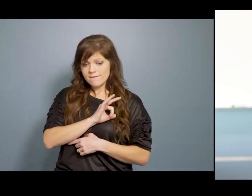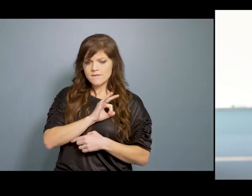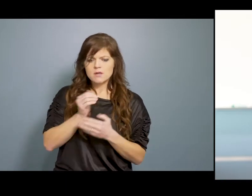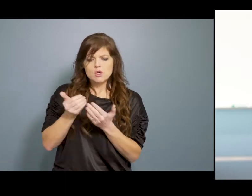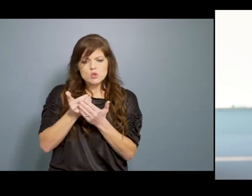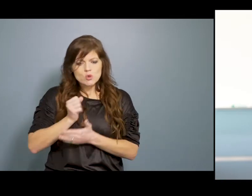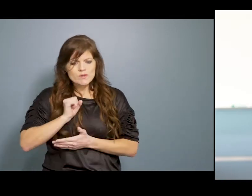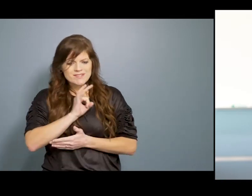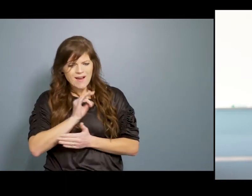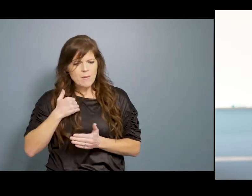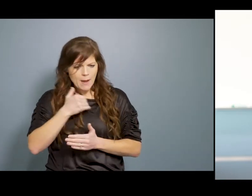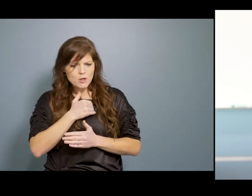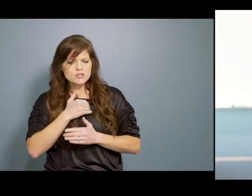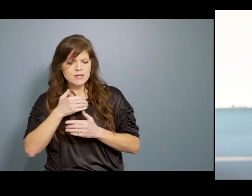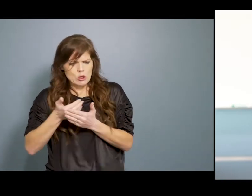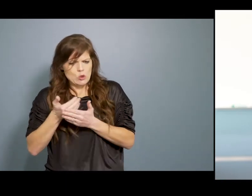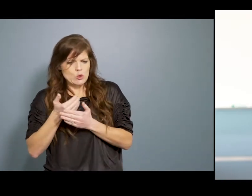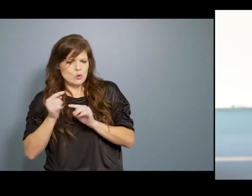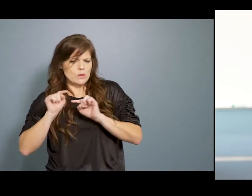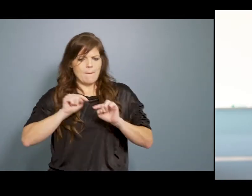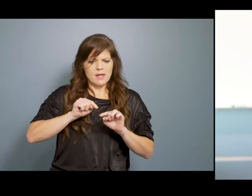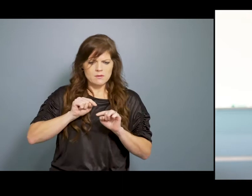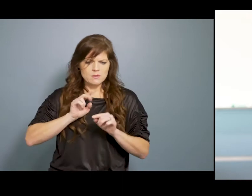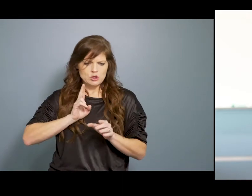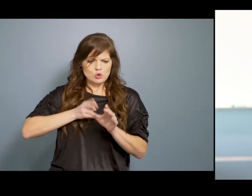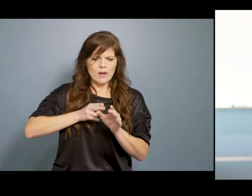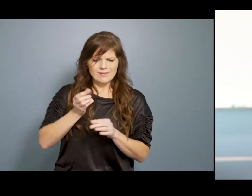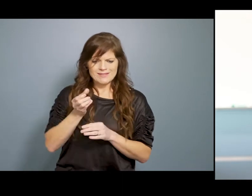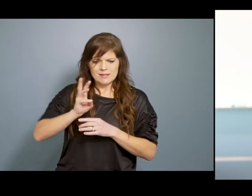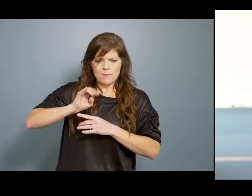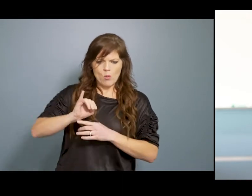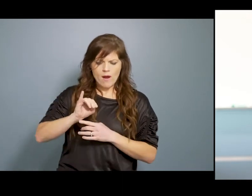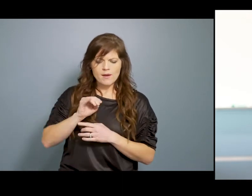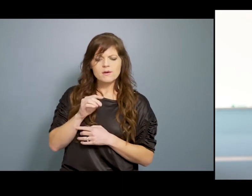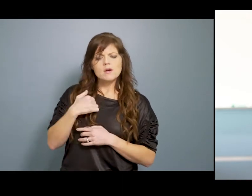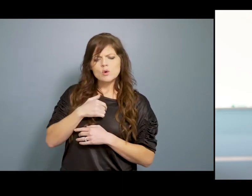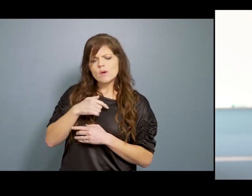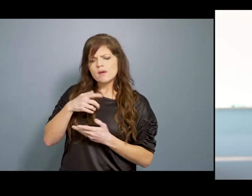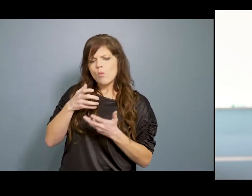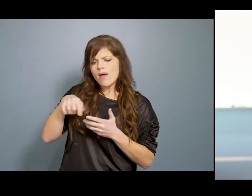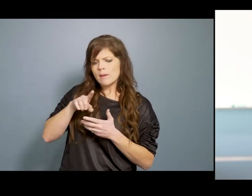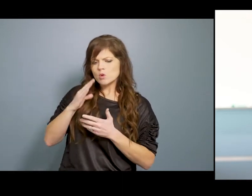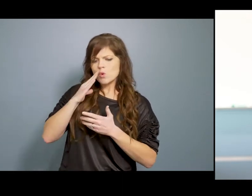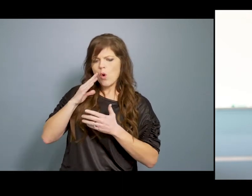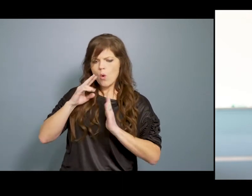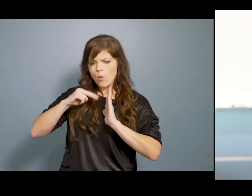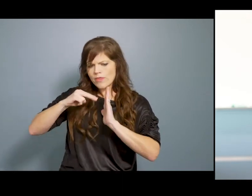new staff members coming through, so they know how and what Staff Senate is and how it represents them.